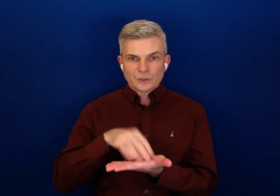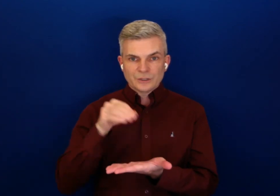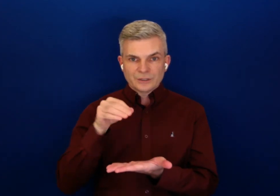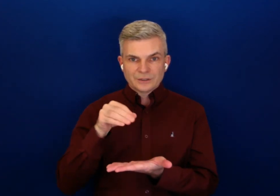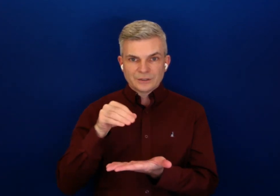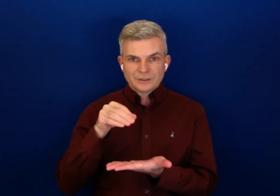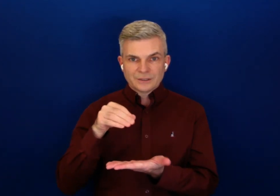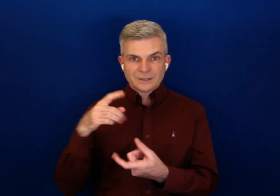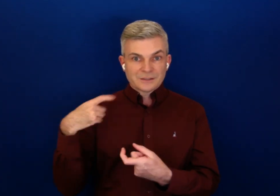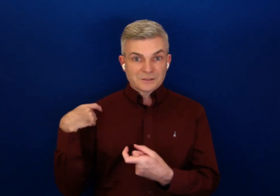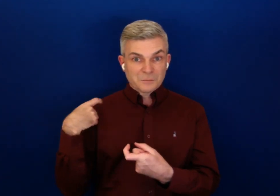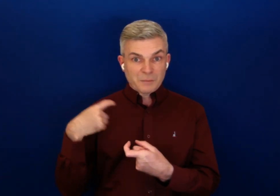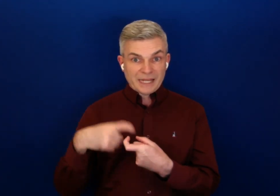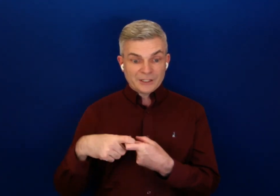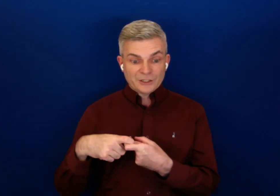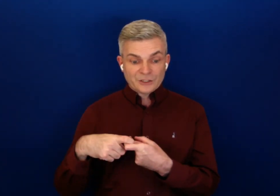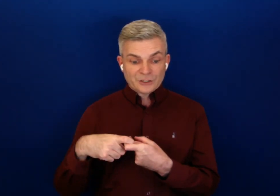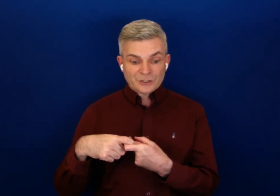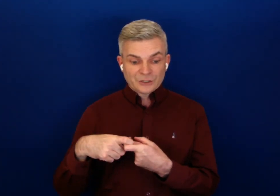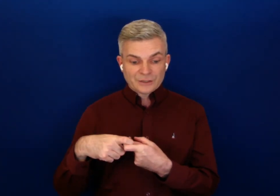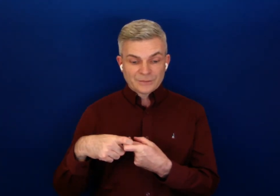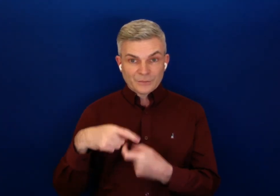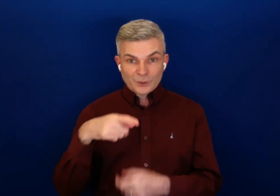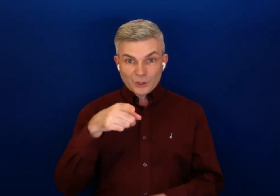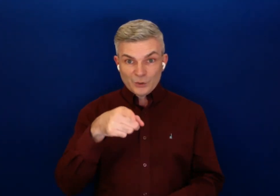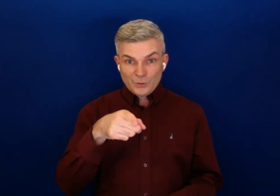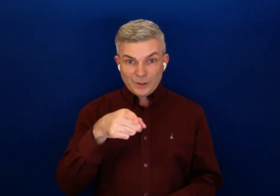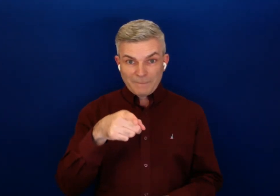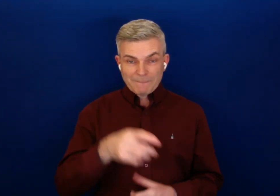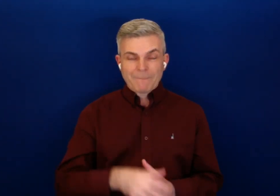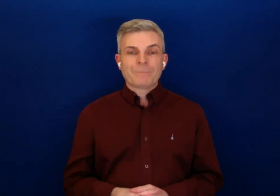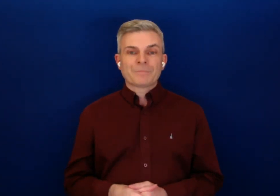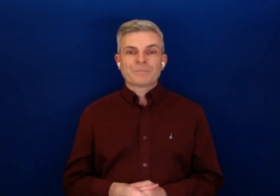learn Spanish? You?